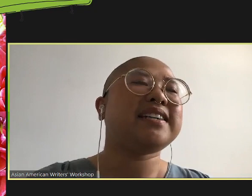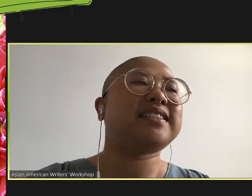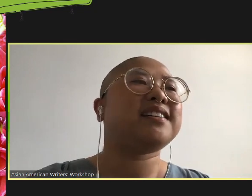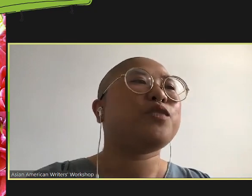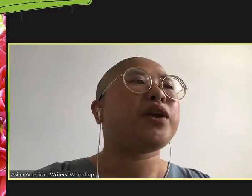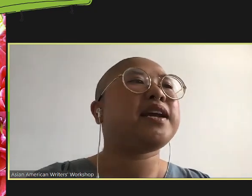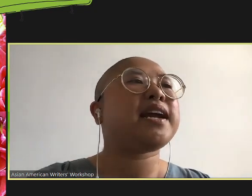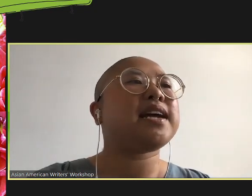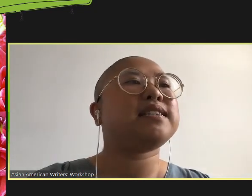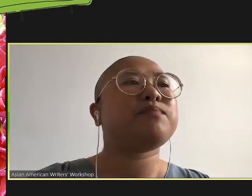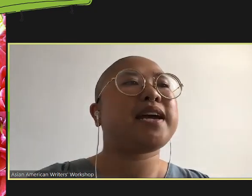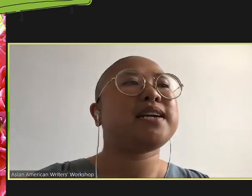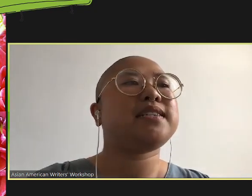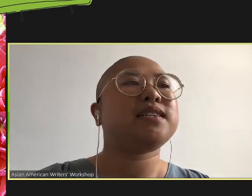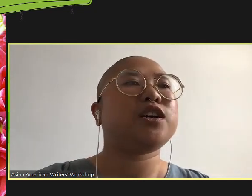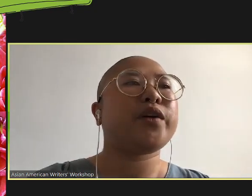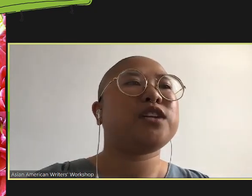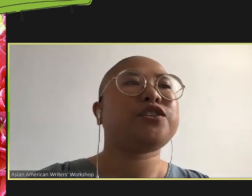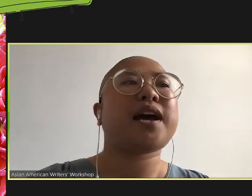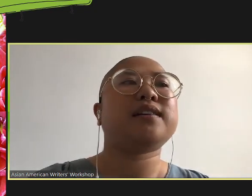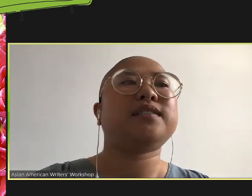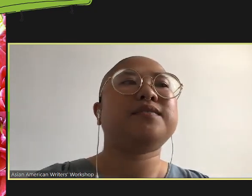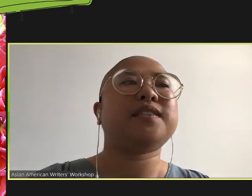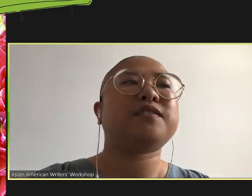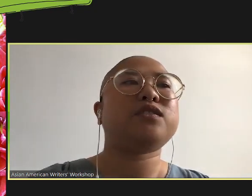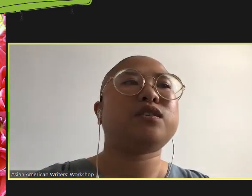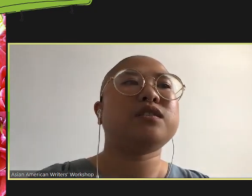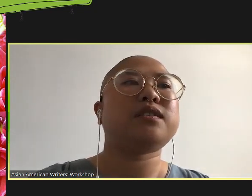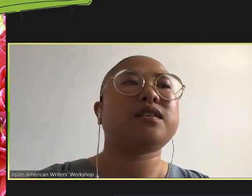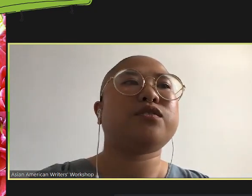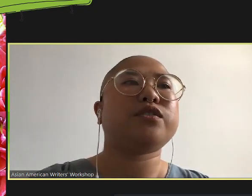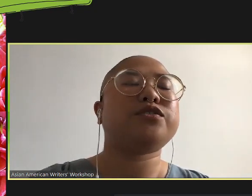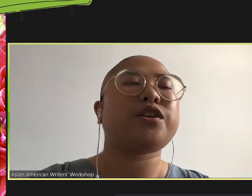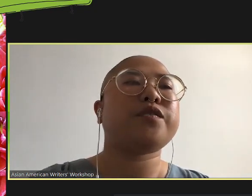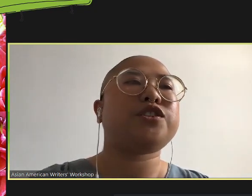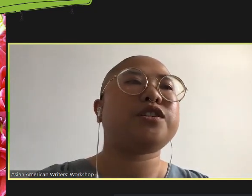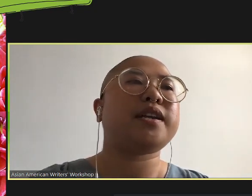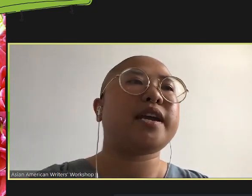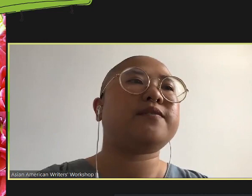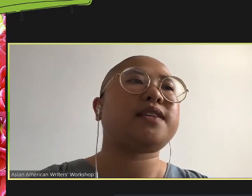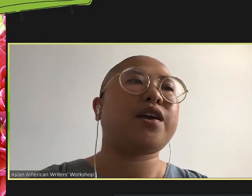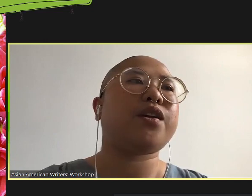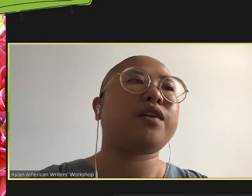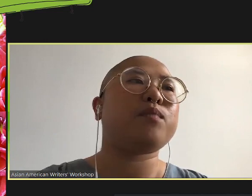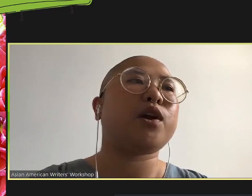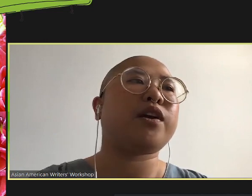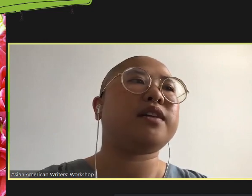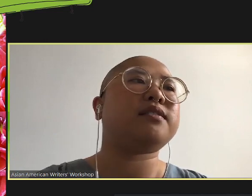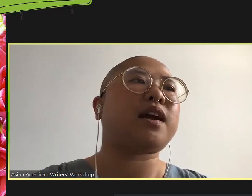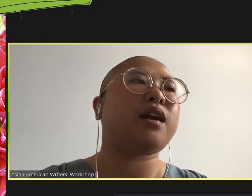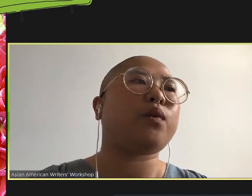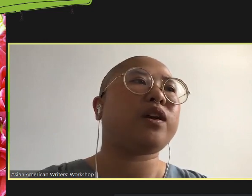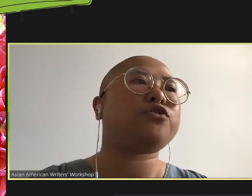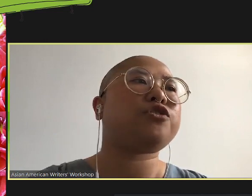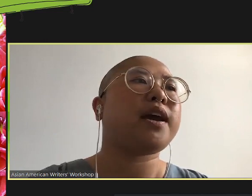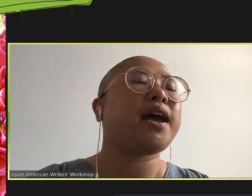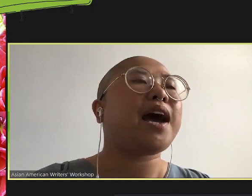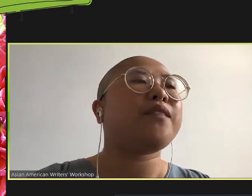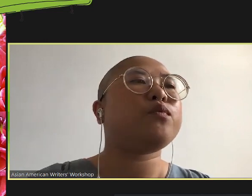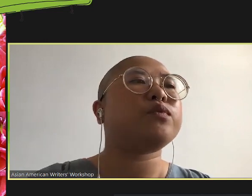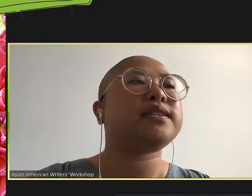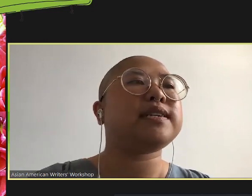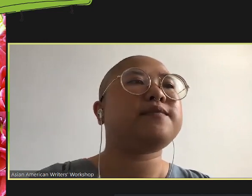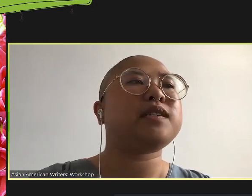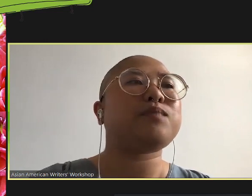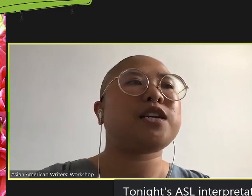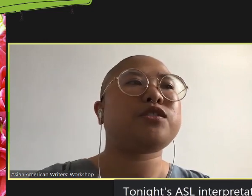Kazen-Maddox. Brandon Kazen-Maddox is a grandchild of deaf adults and third-generation native signer of American Sign Language.